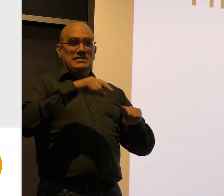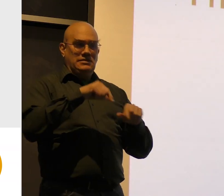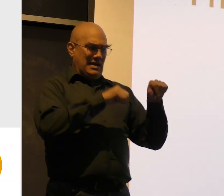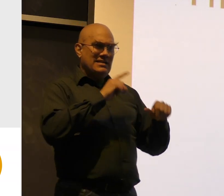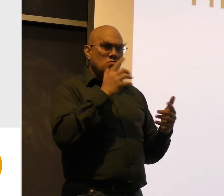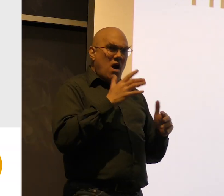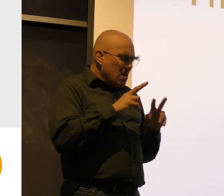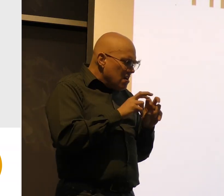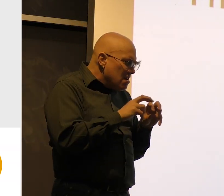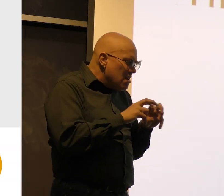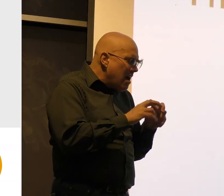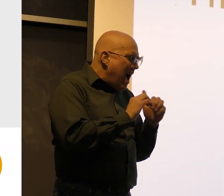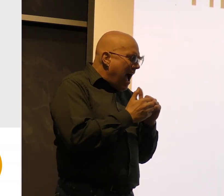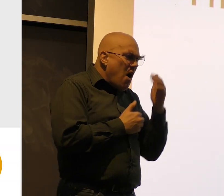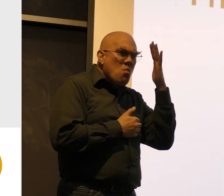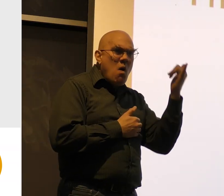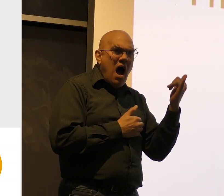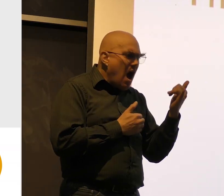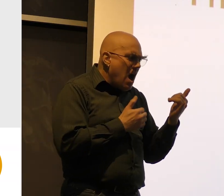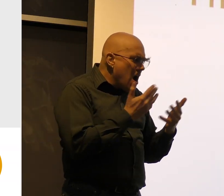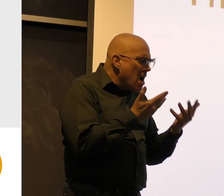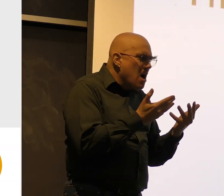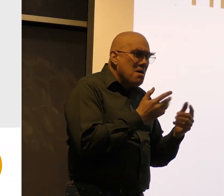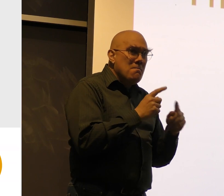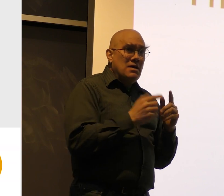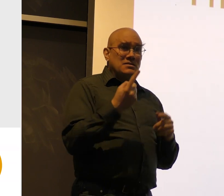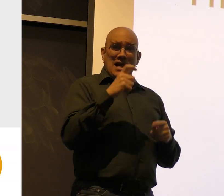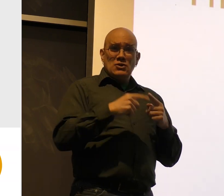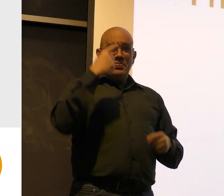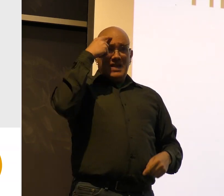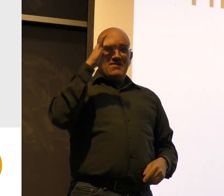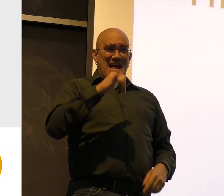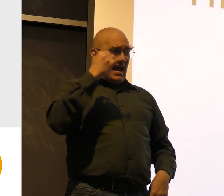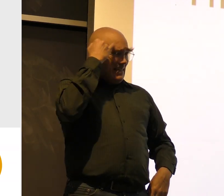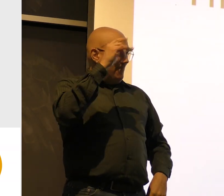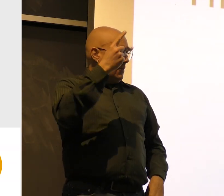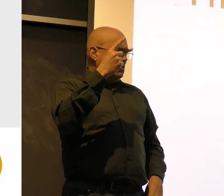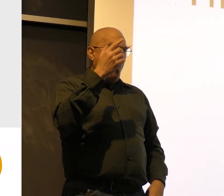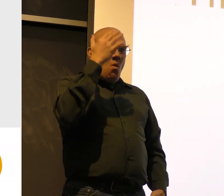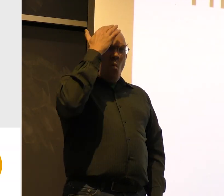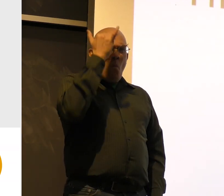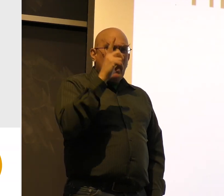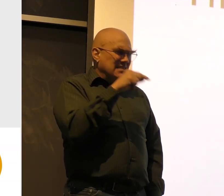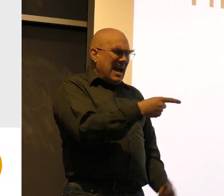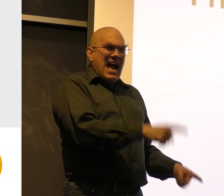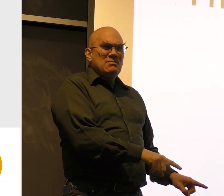Now, of course, let's look at science, how science approaches problems and looks deeper at it. So if you think about the idea